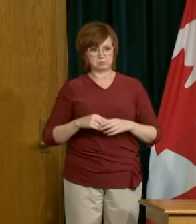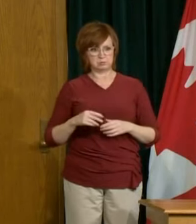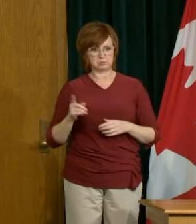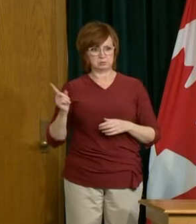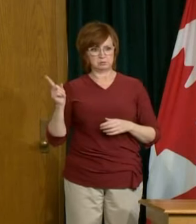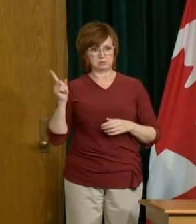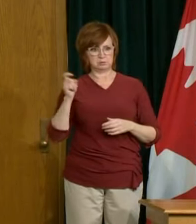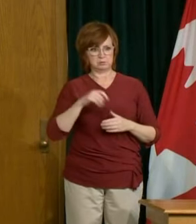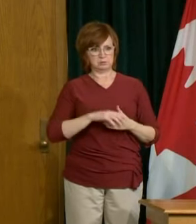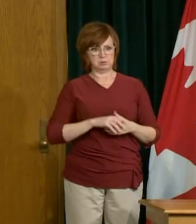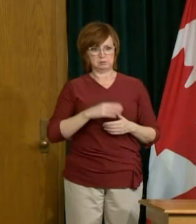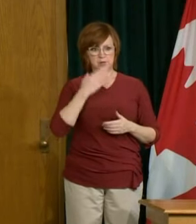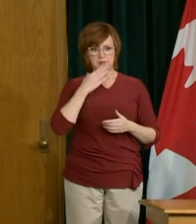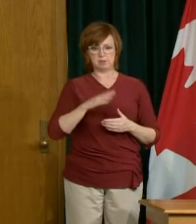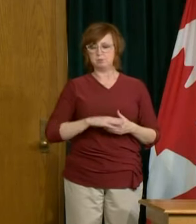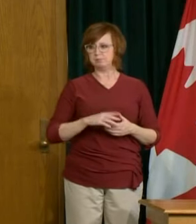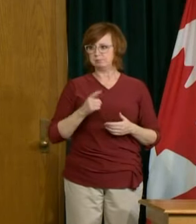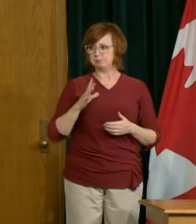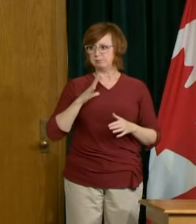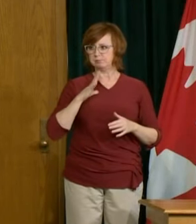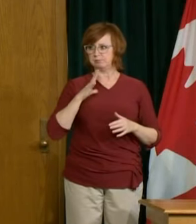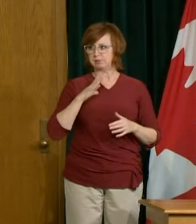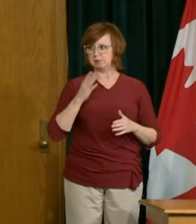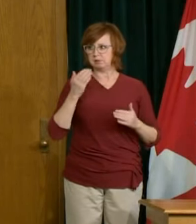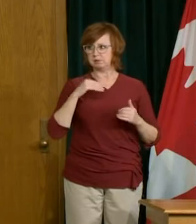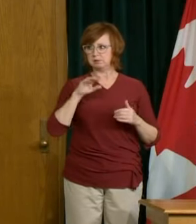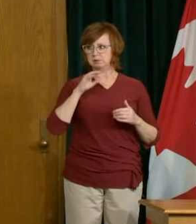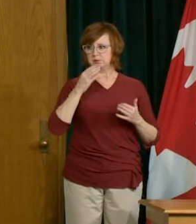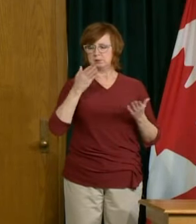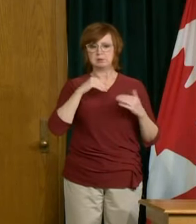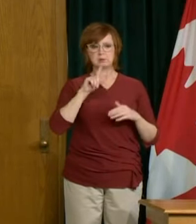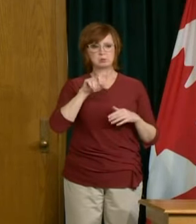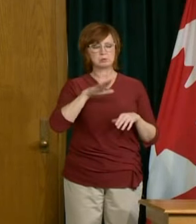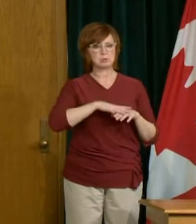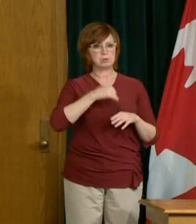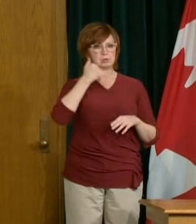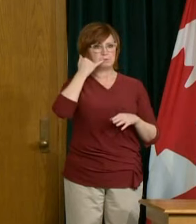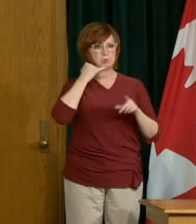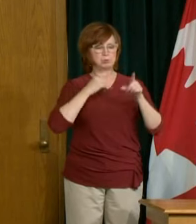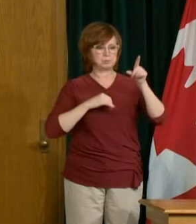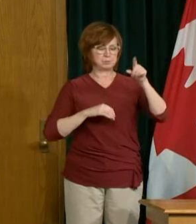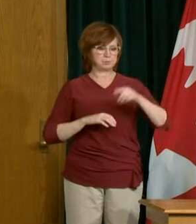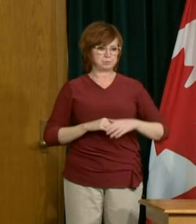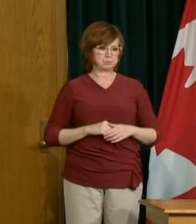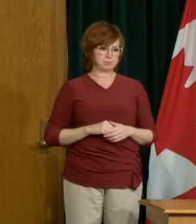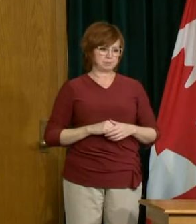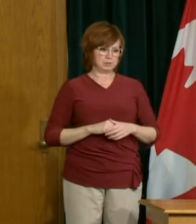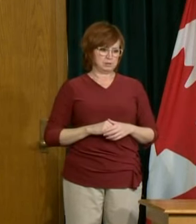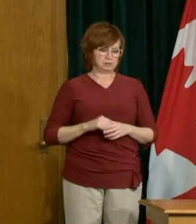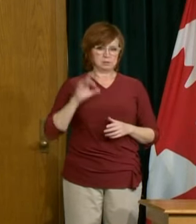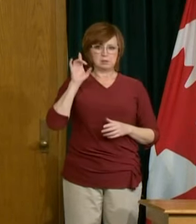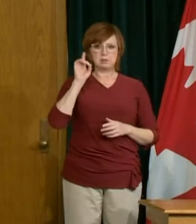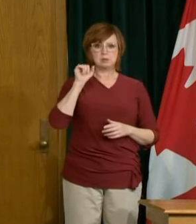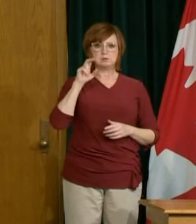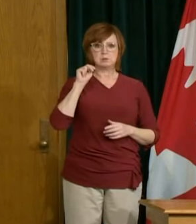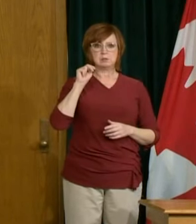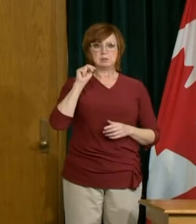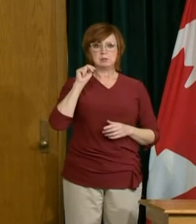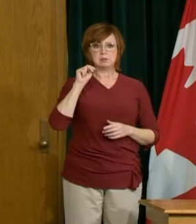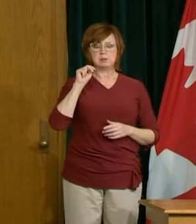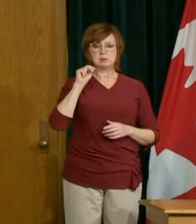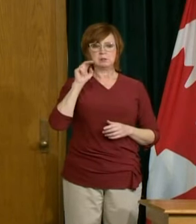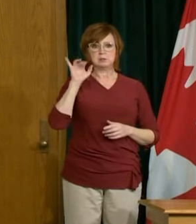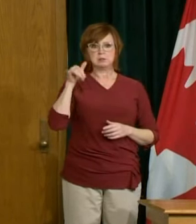Karen? No, that's fine. We'll take our next question from the phone line, operator. We have Dan Jones with